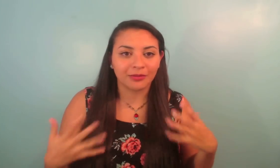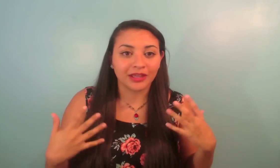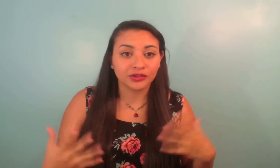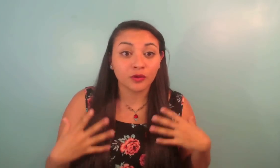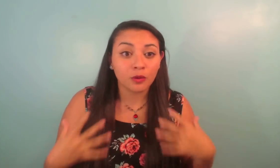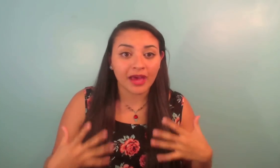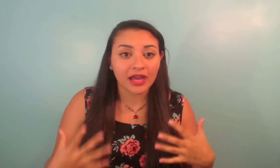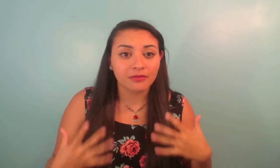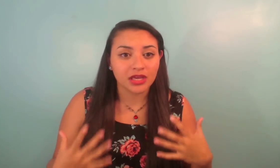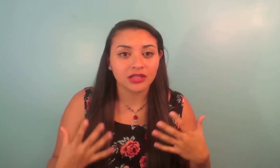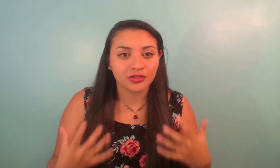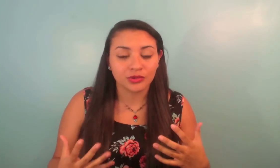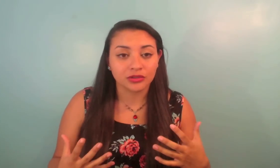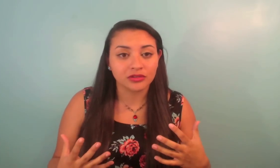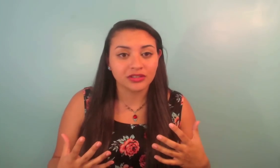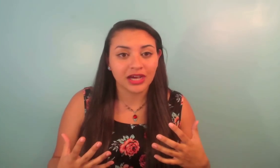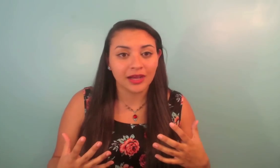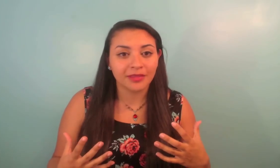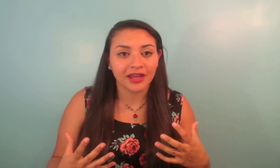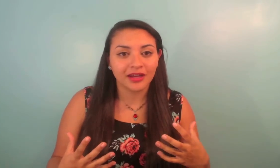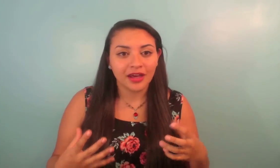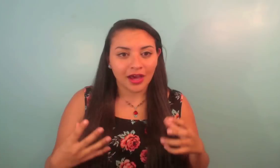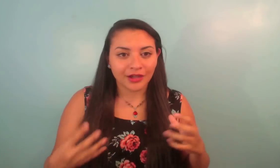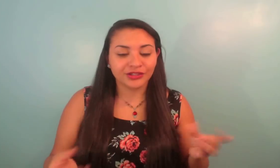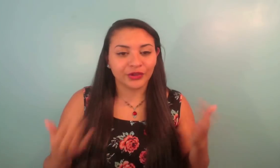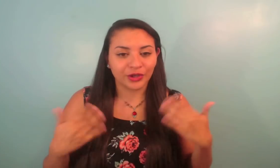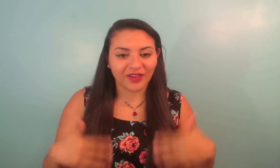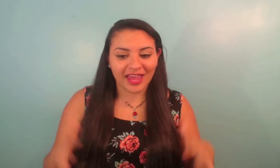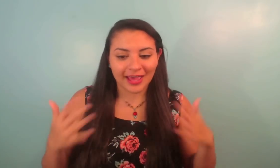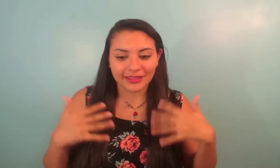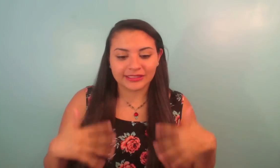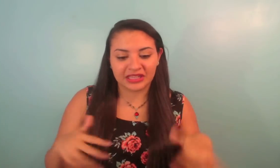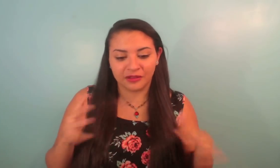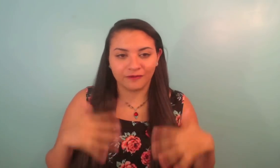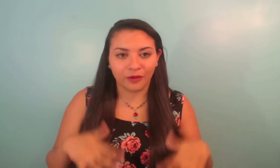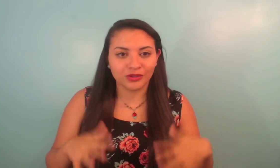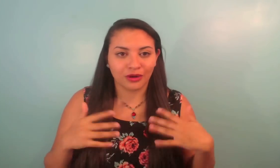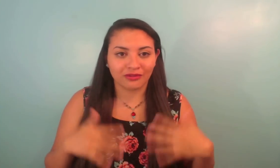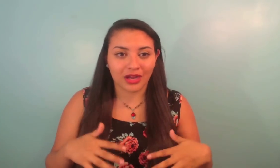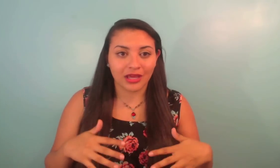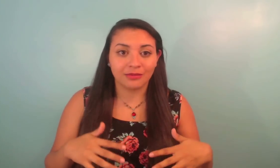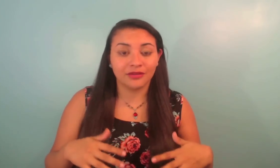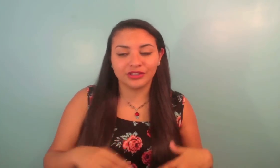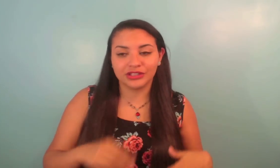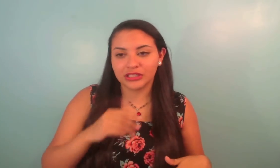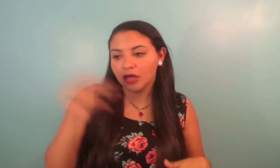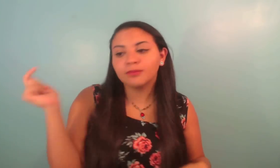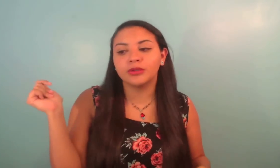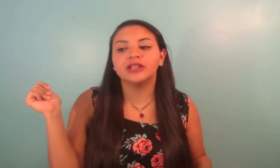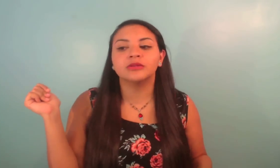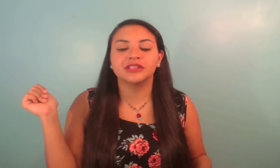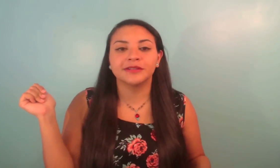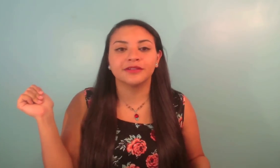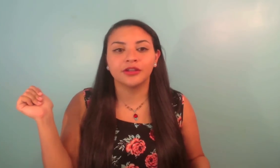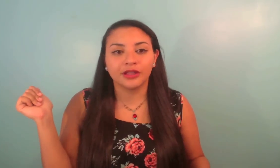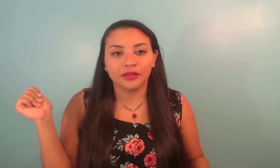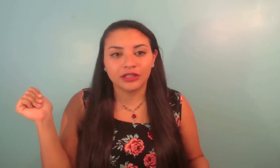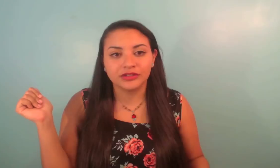so bad at making tutorials on time that I just figured if I had this in the vault already, I'd be able to just upload it once my video hit 300